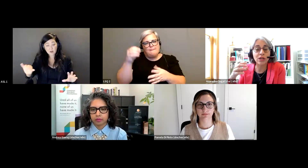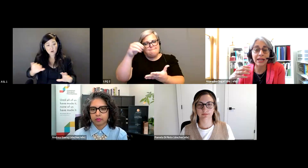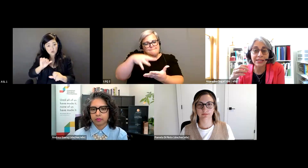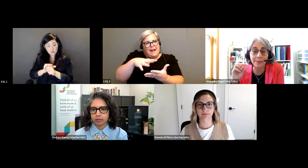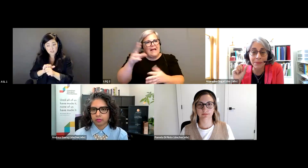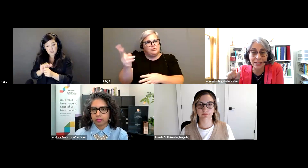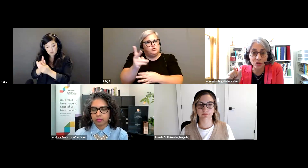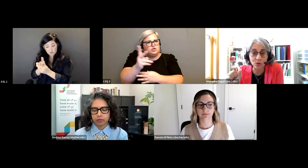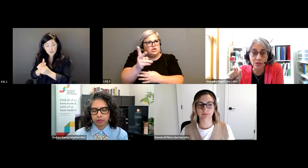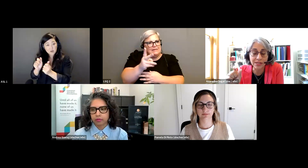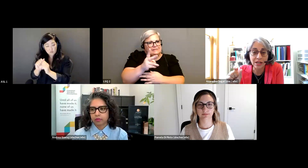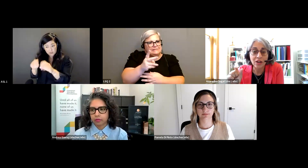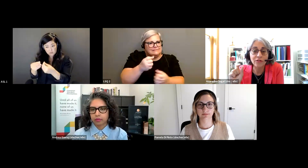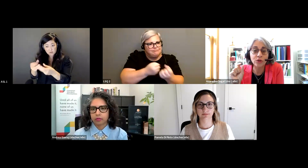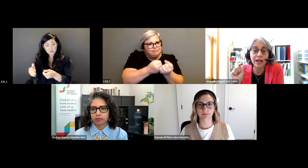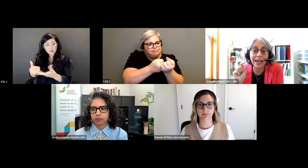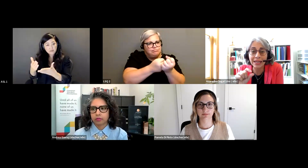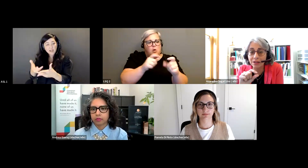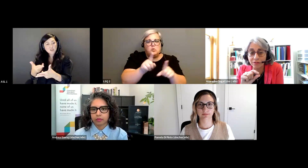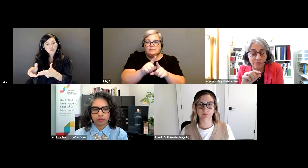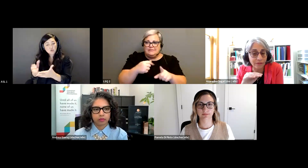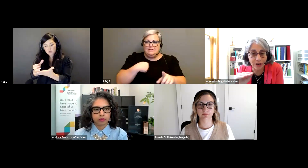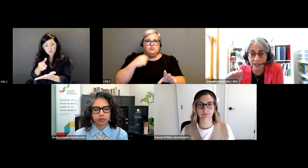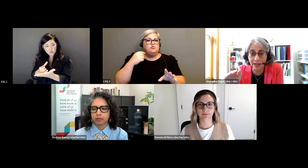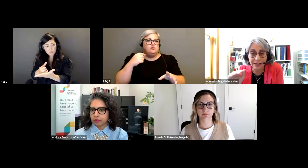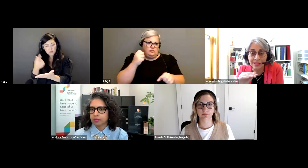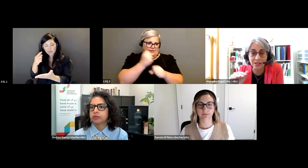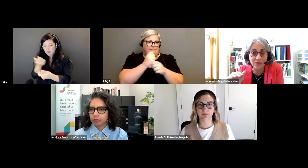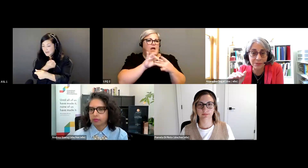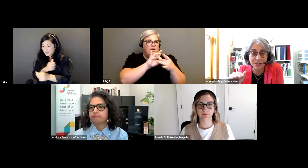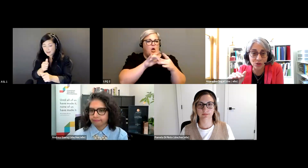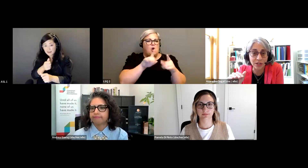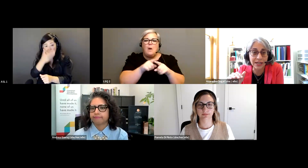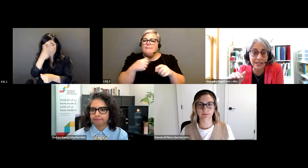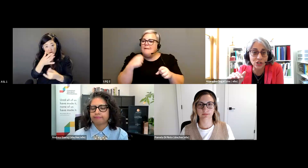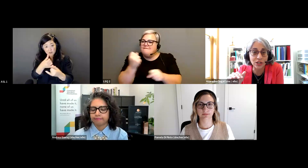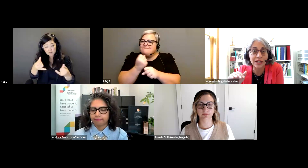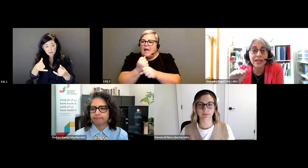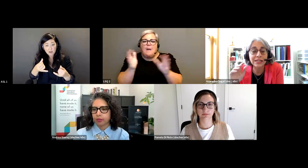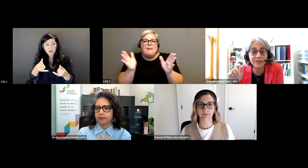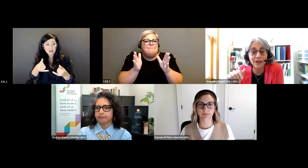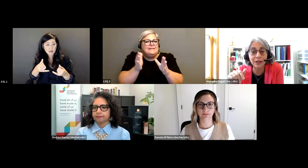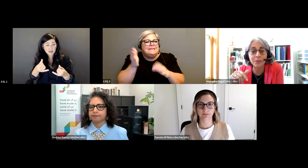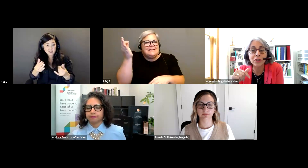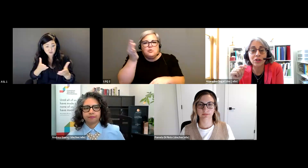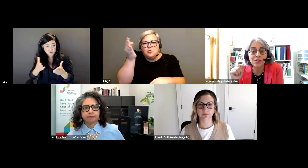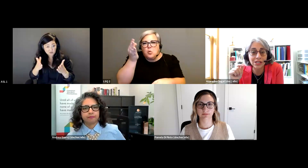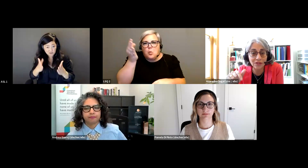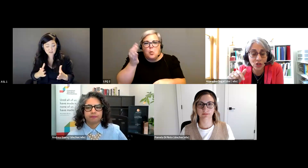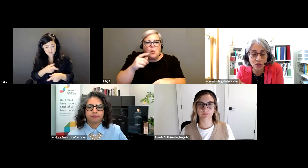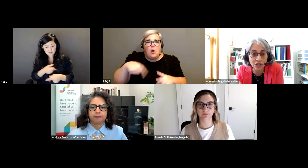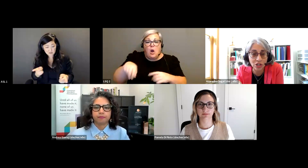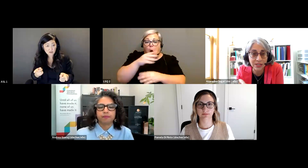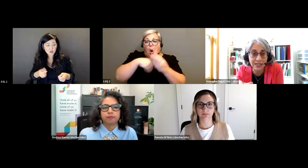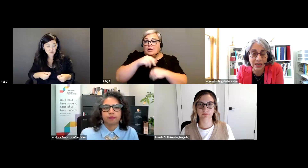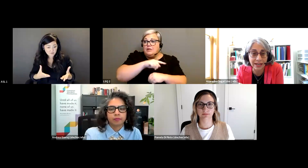to create a mini course for any frontline service-based organization to develop